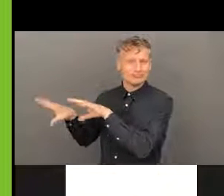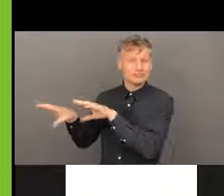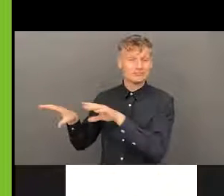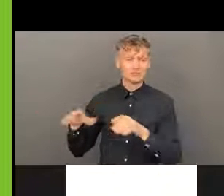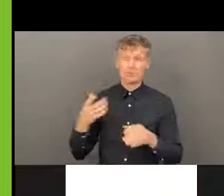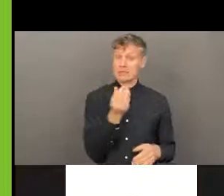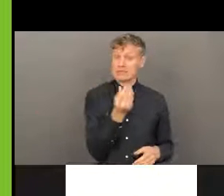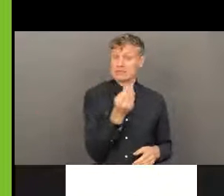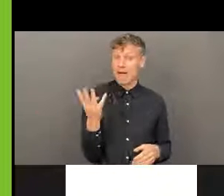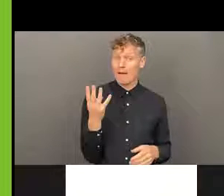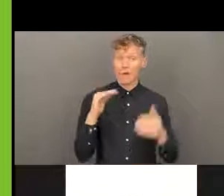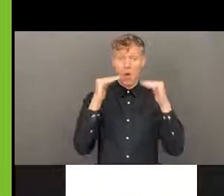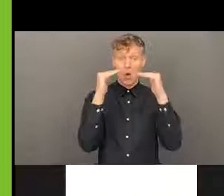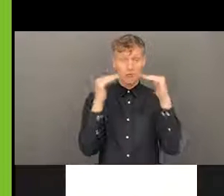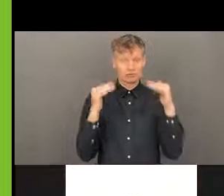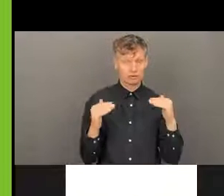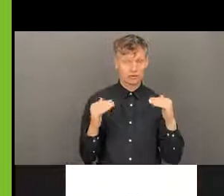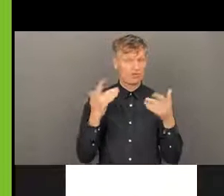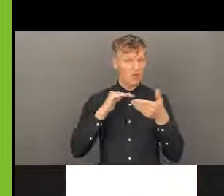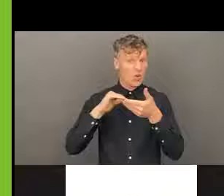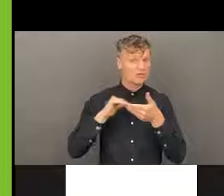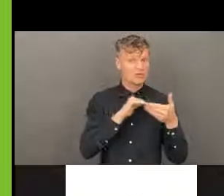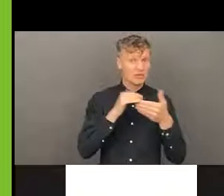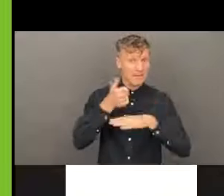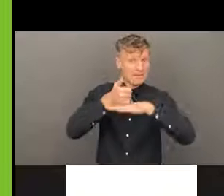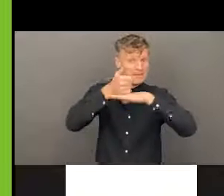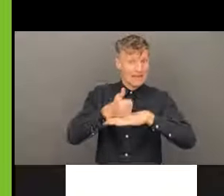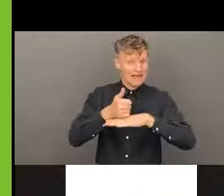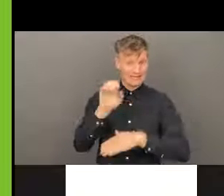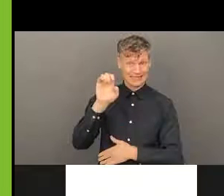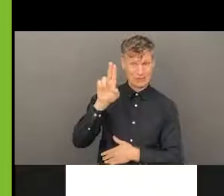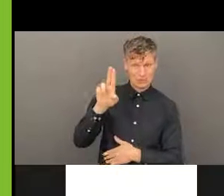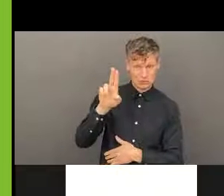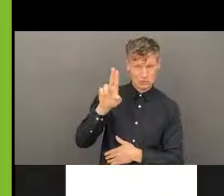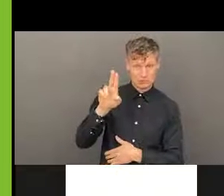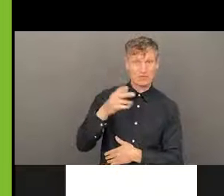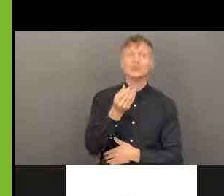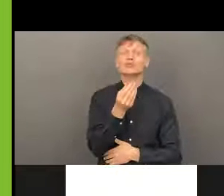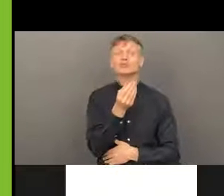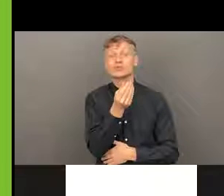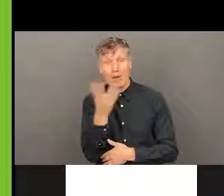were based in the EU and some organisations from the Global South.